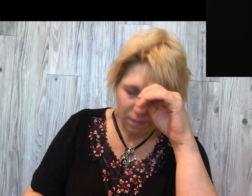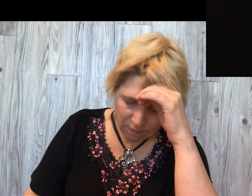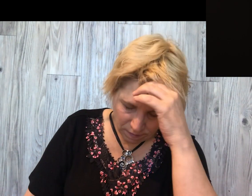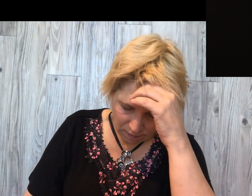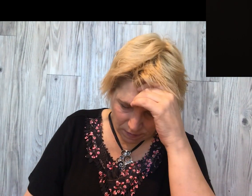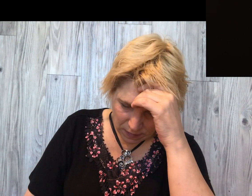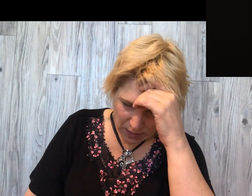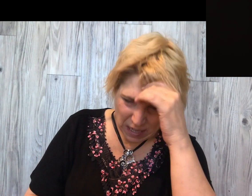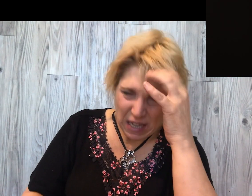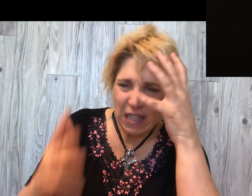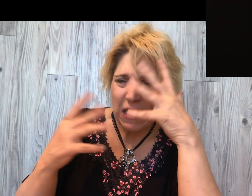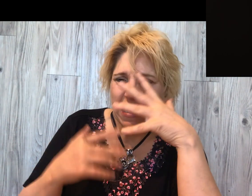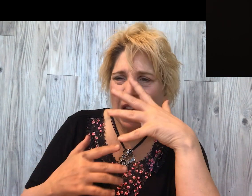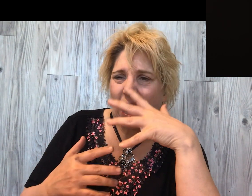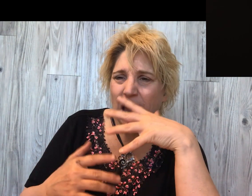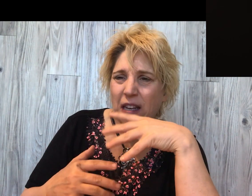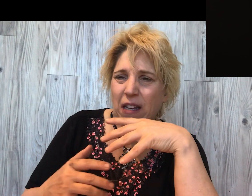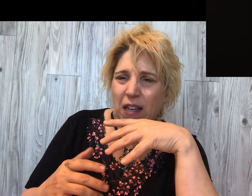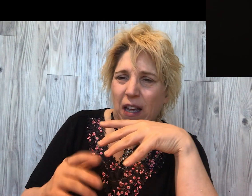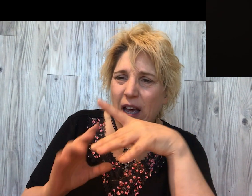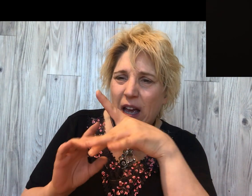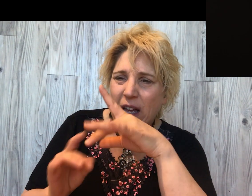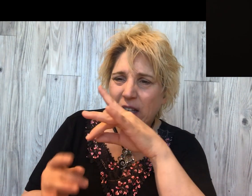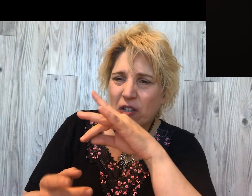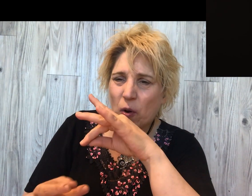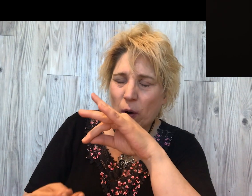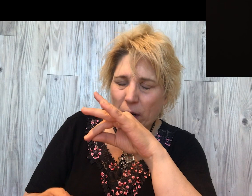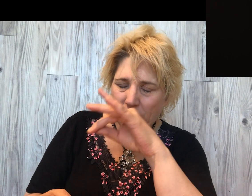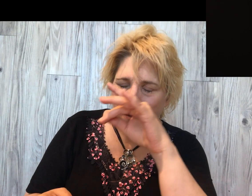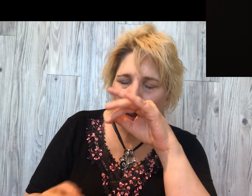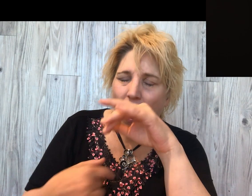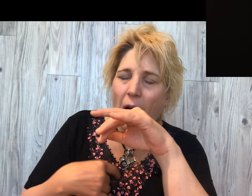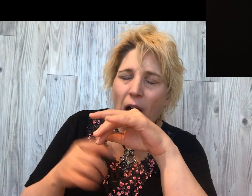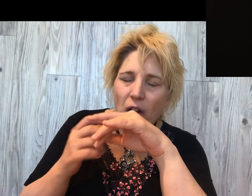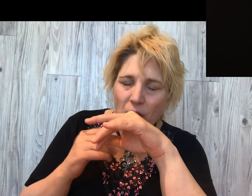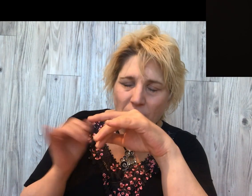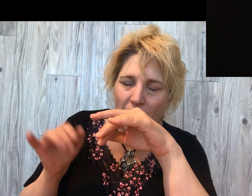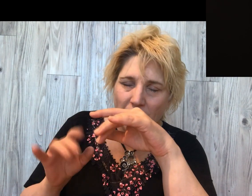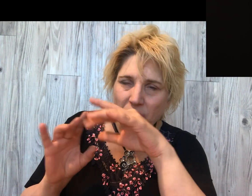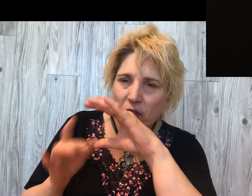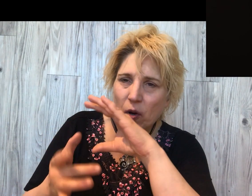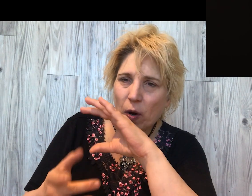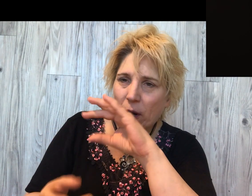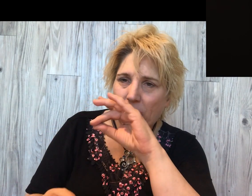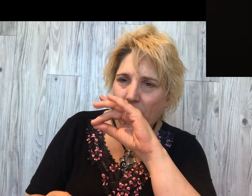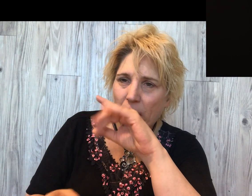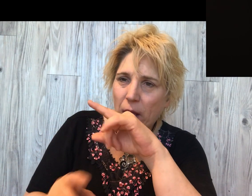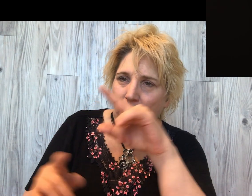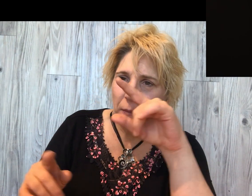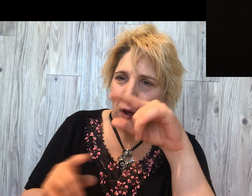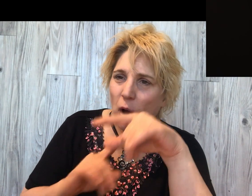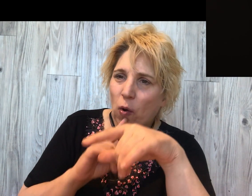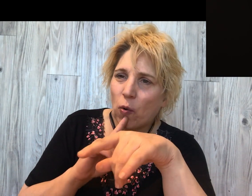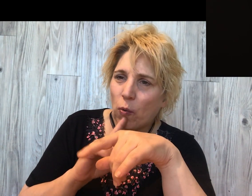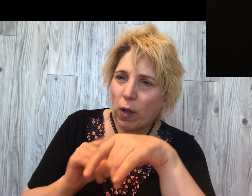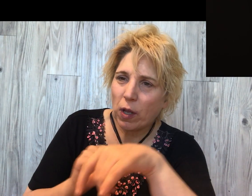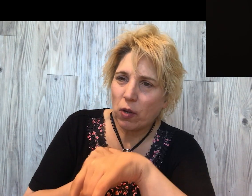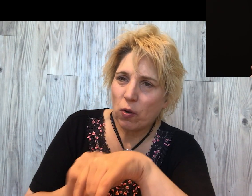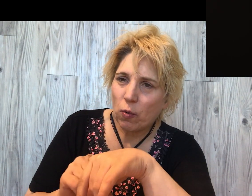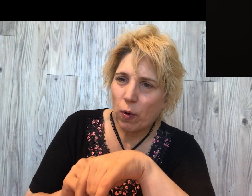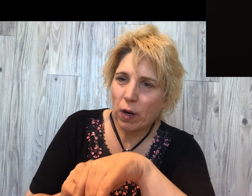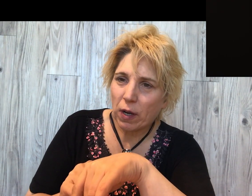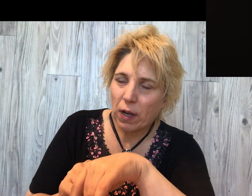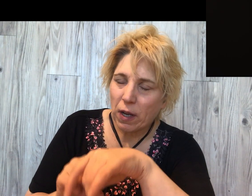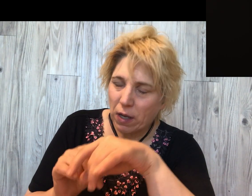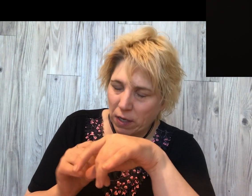would be a sad ending to your story to say, I heard this story, but it really didn't touch me. It